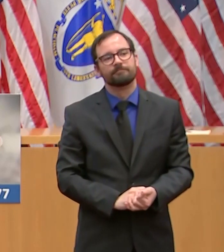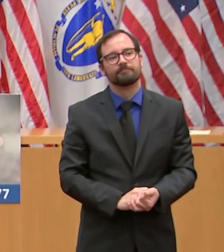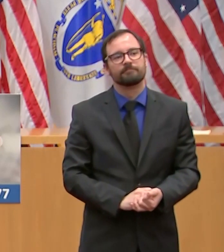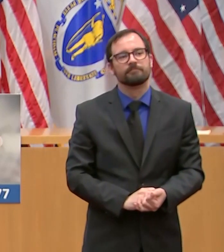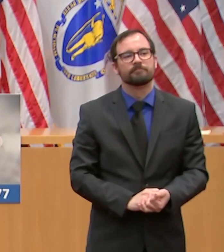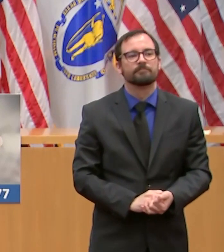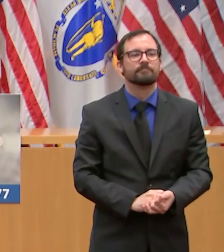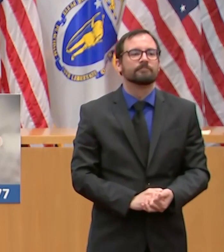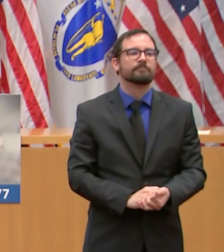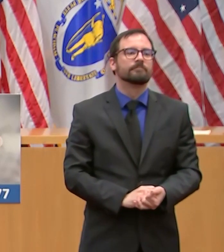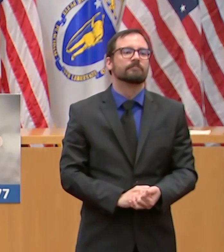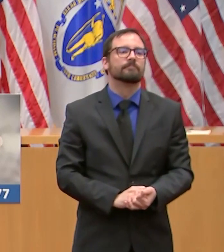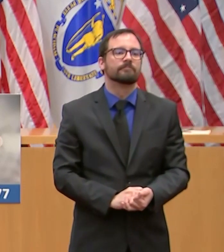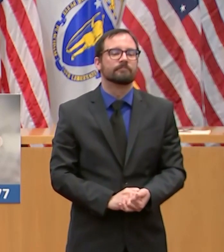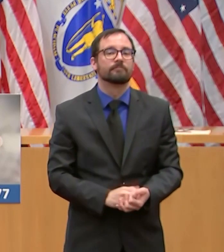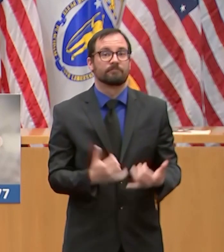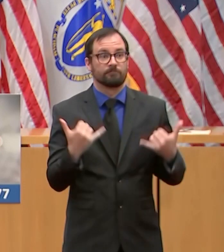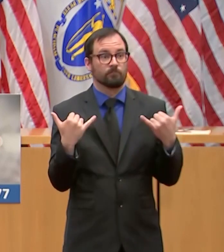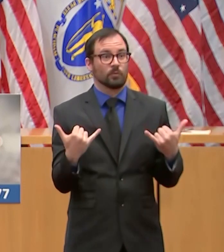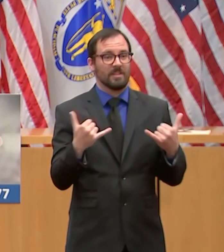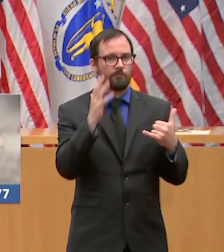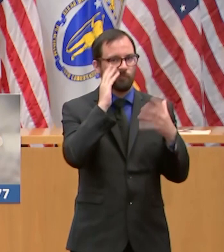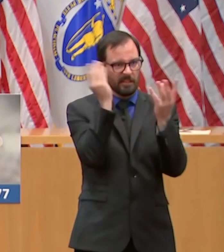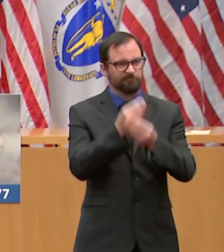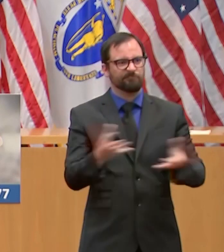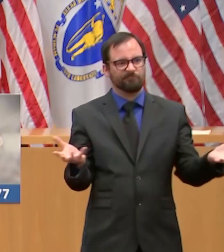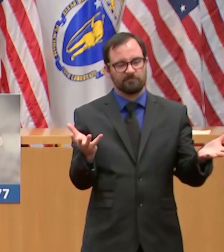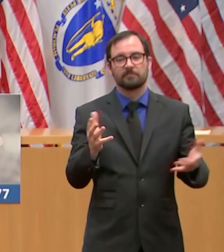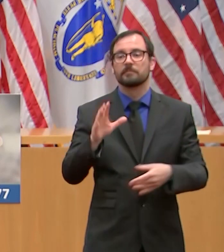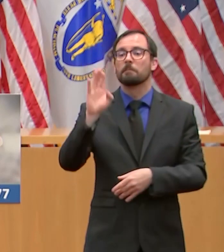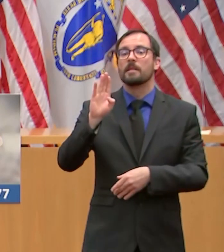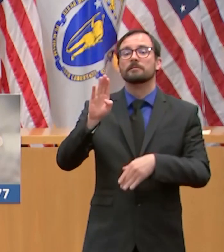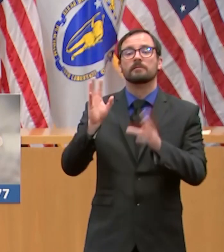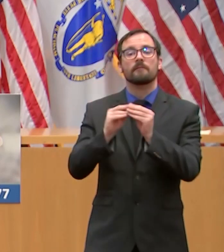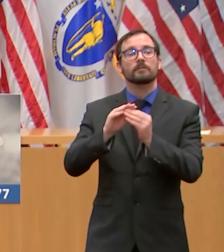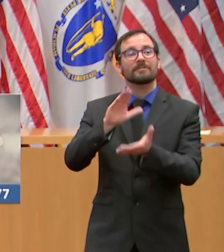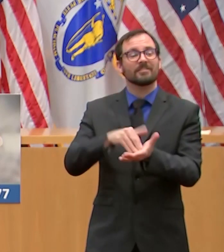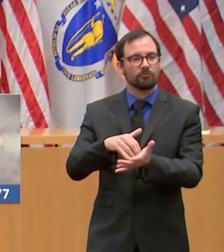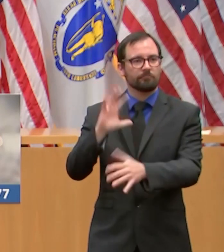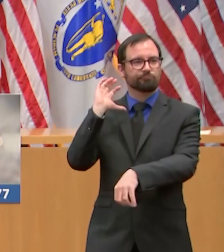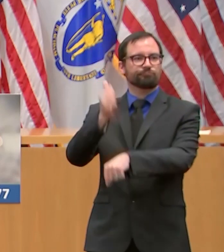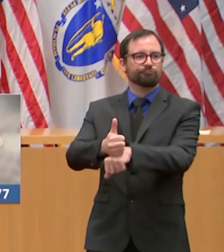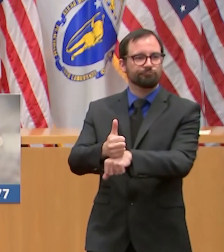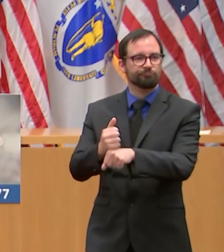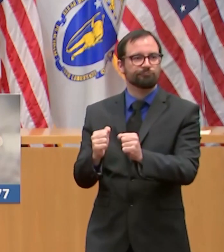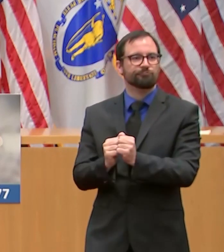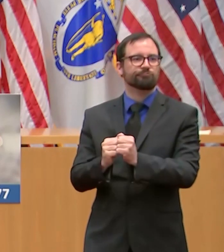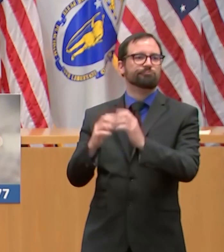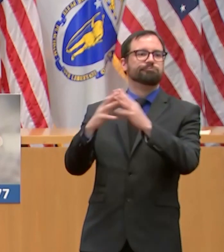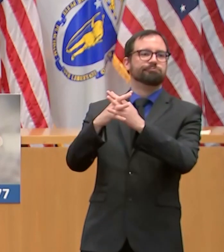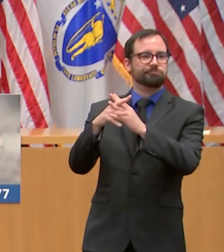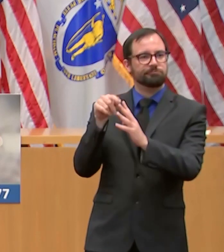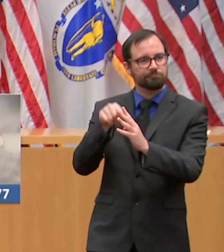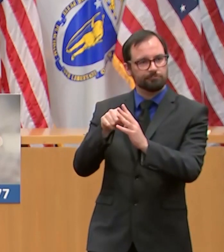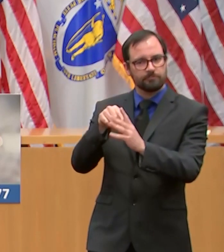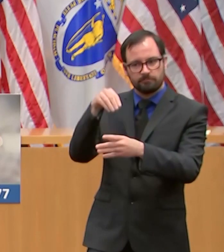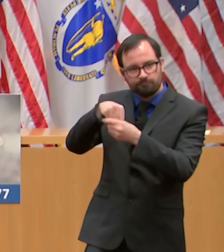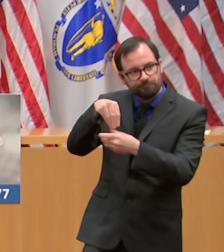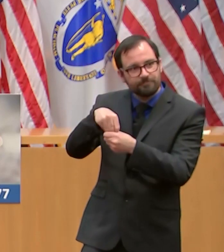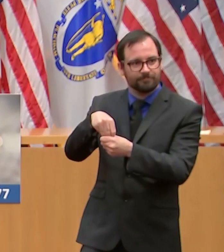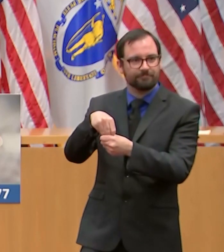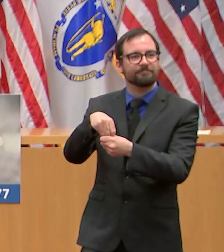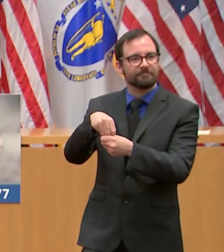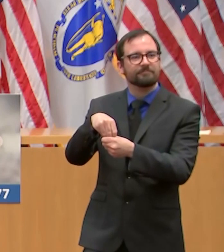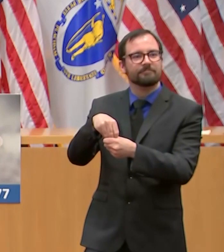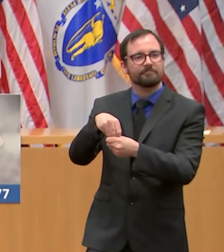To launch this site, our administrations worked in close coordination with the Command Center, with Mayor Marty Walsh and his team at